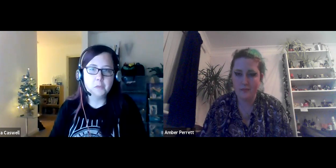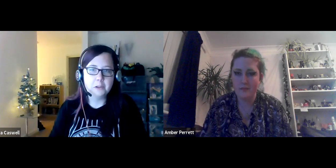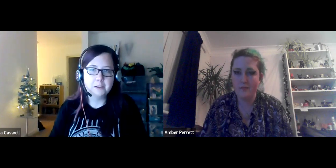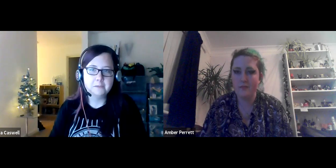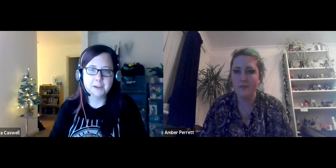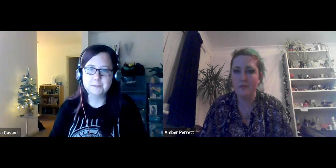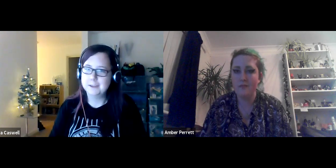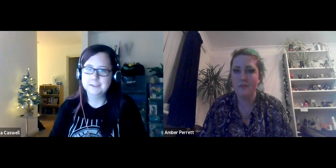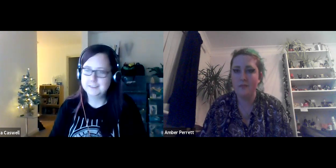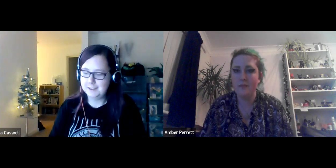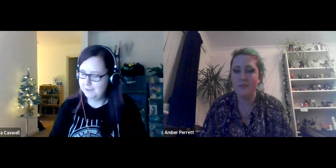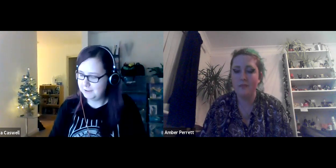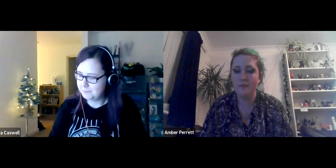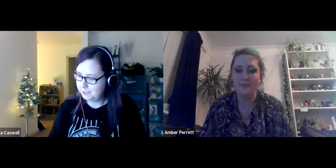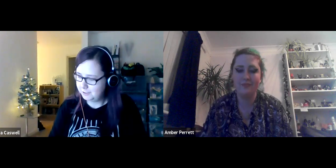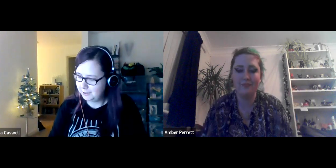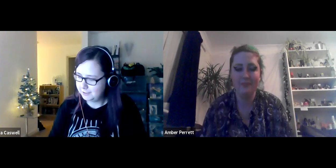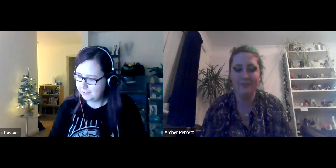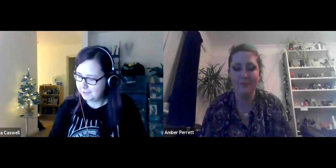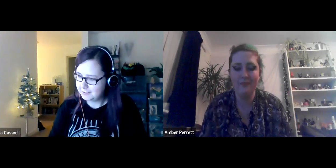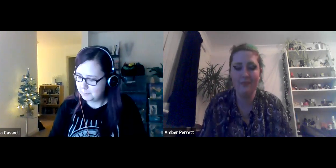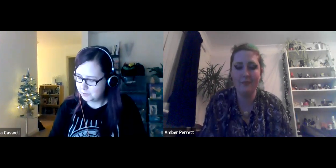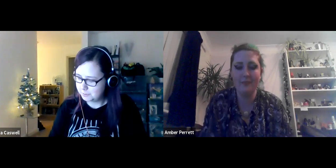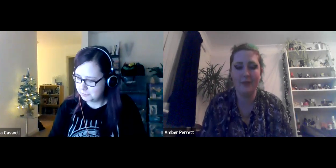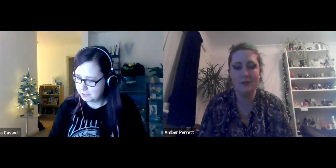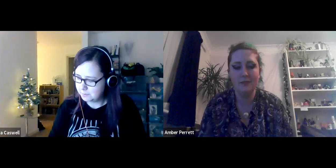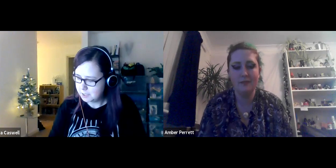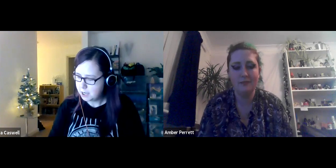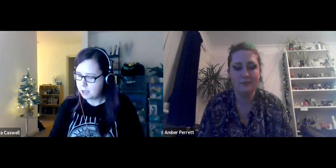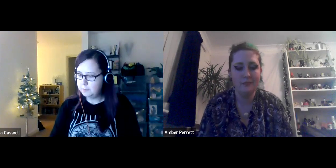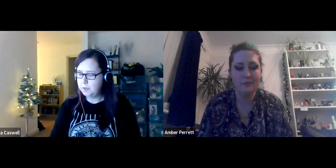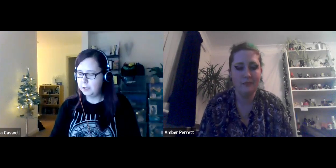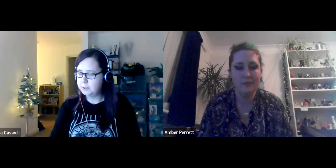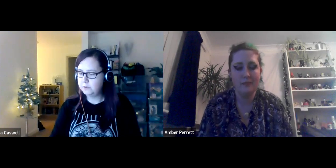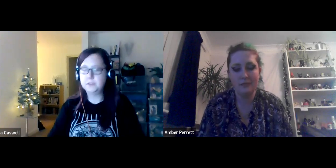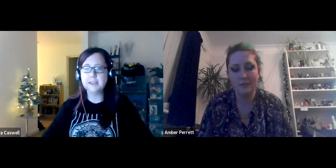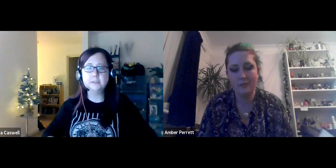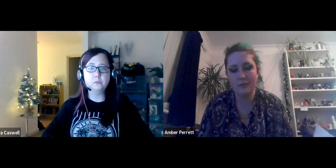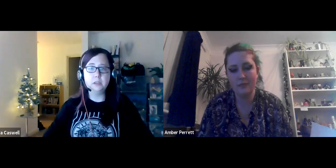look at the rest because they're absolutely, it's impossible to read them. Okay, so for days of the week,